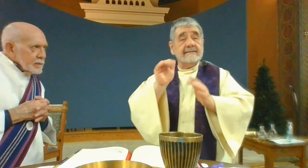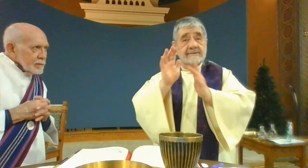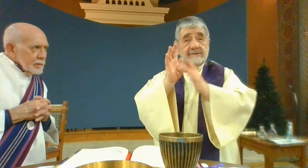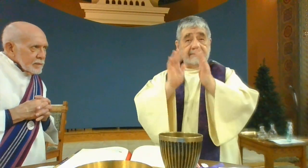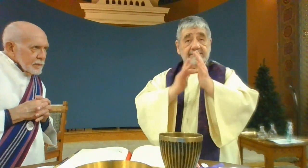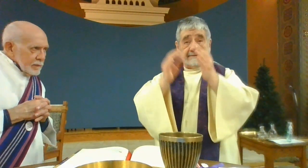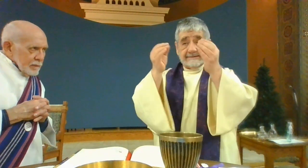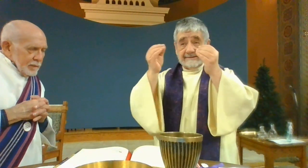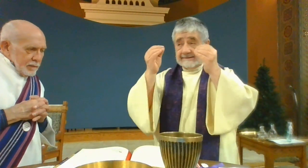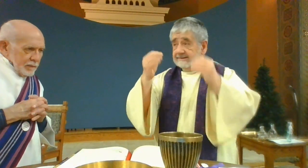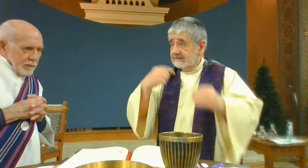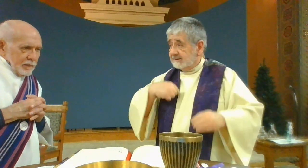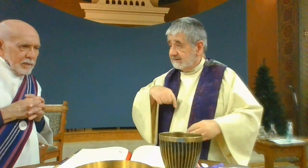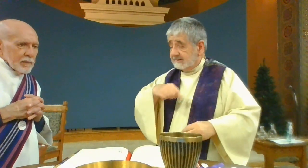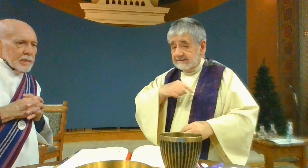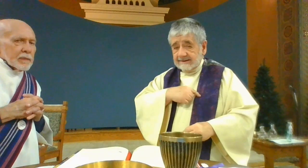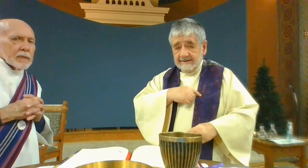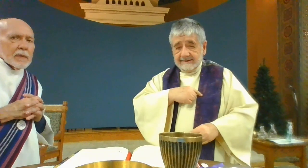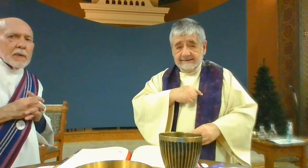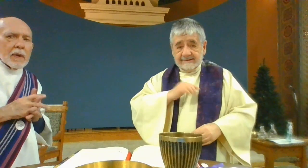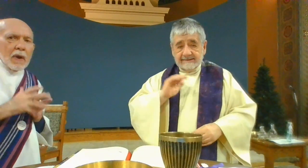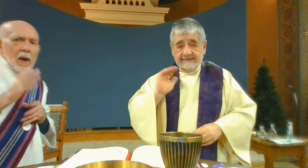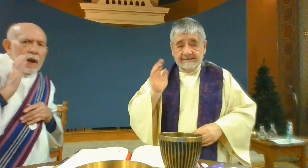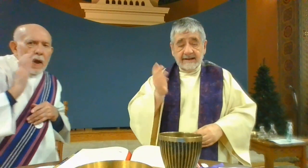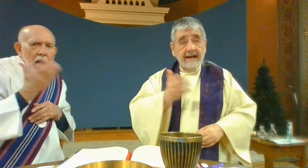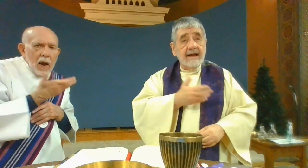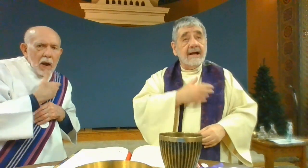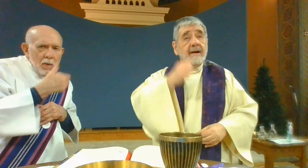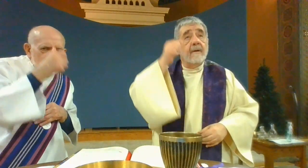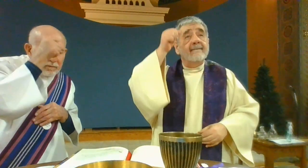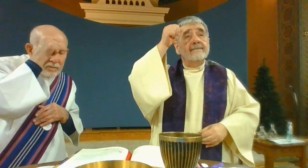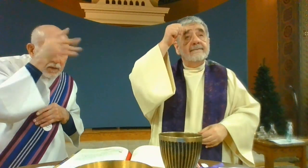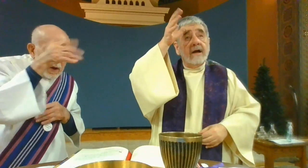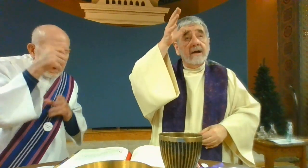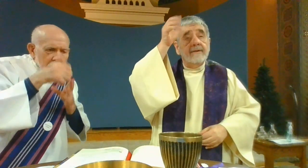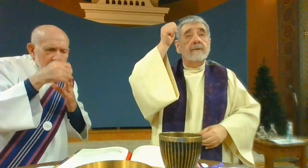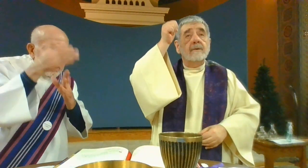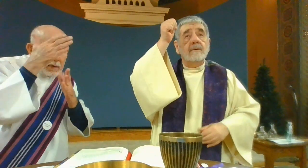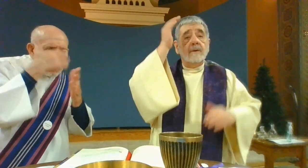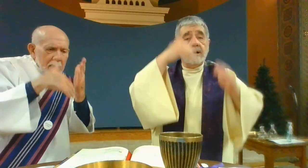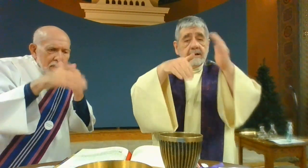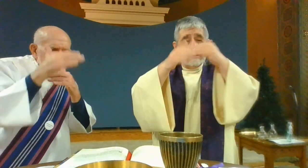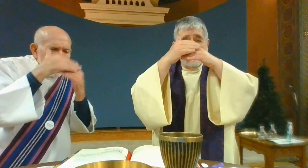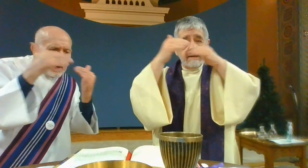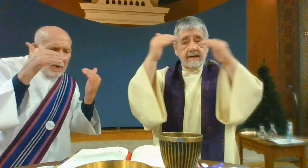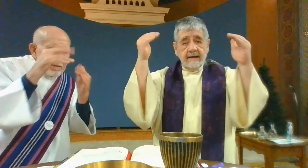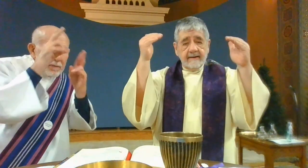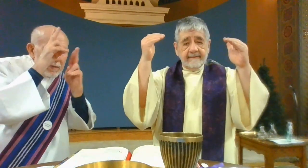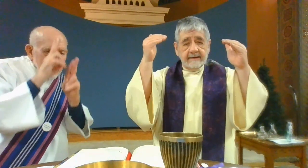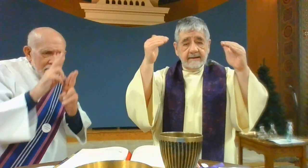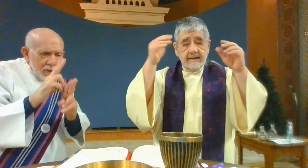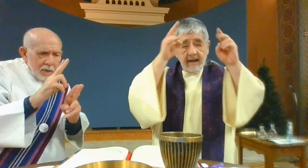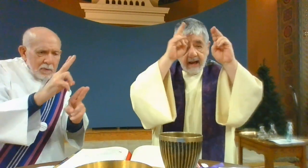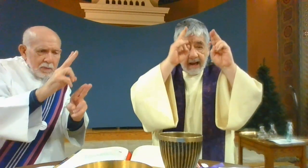Let us pray using the words that Jesus has taught us Our Father who art in heaven